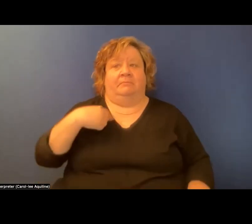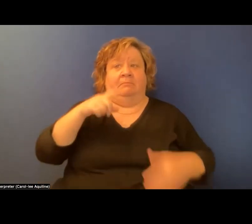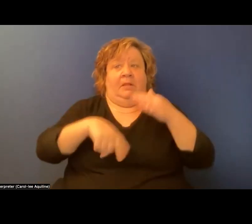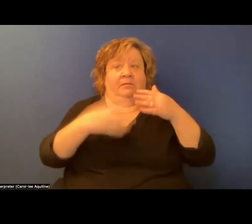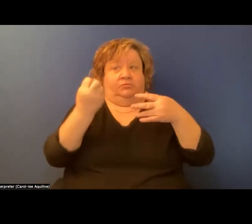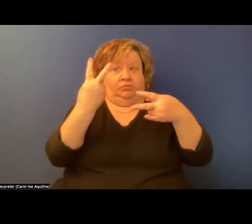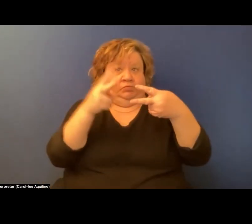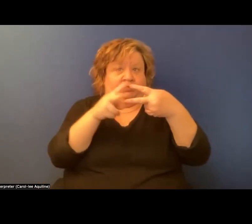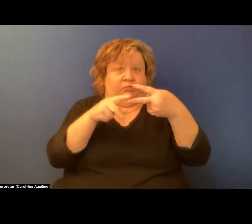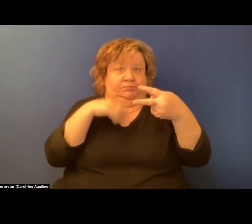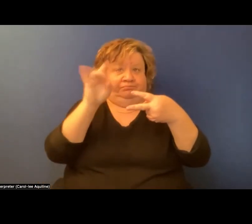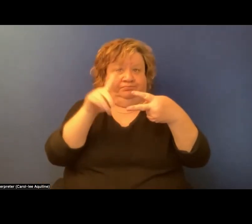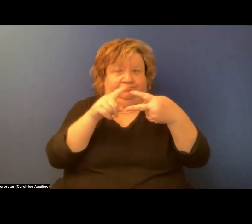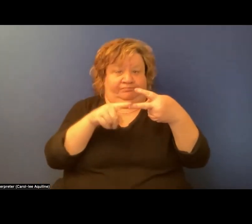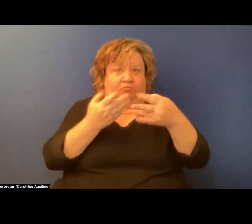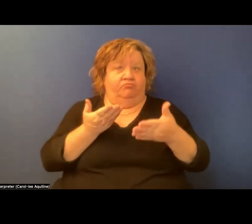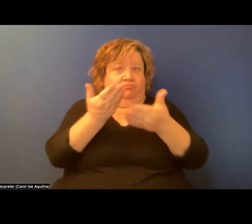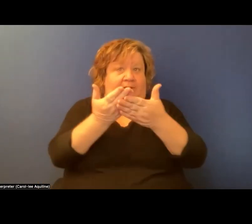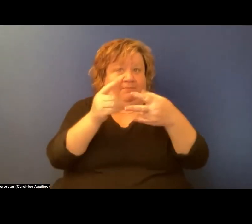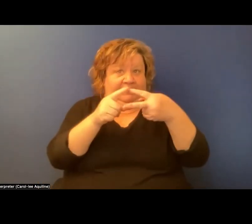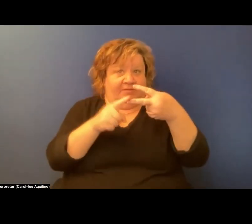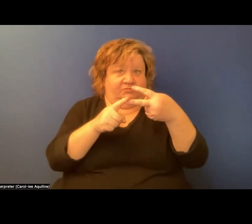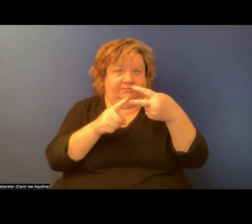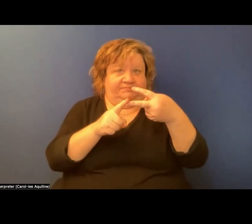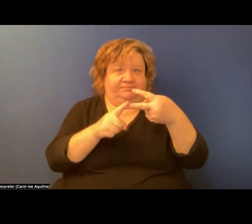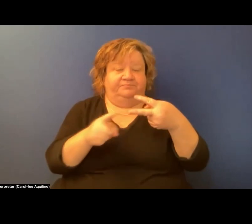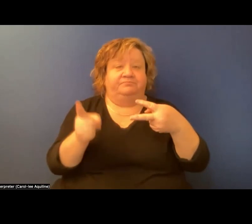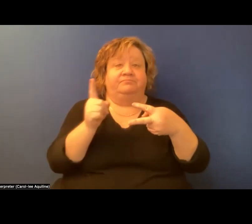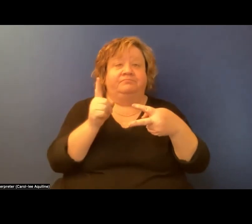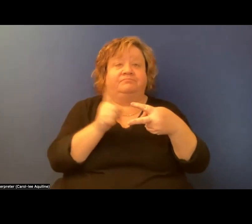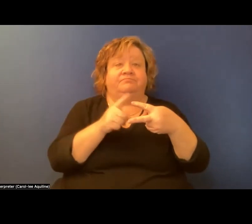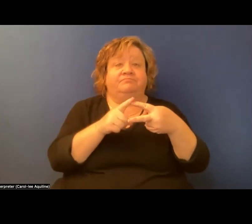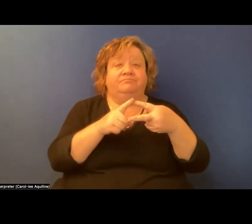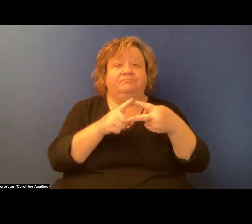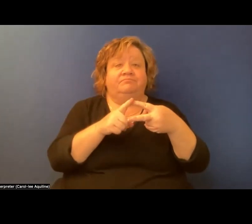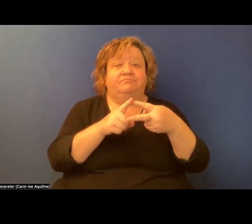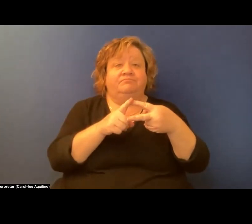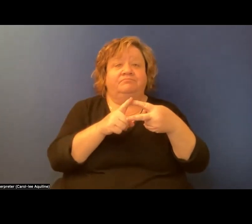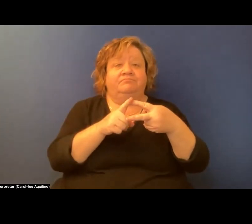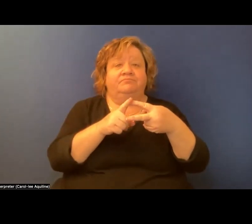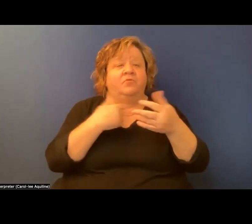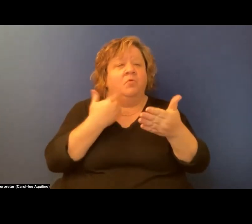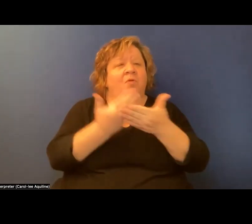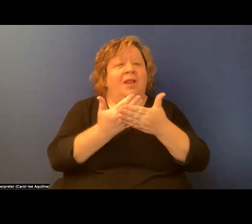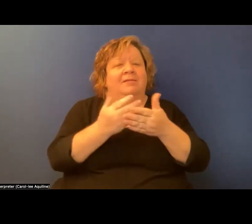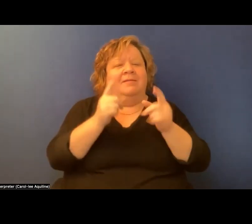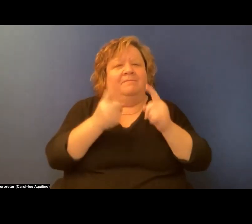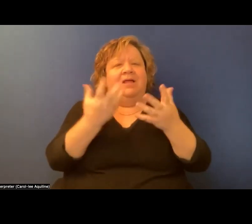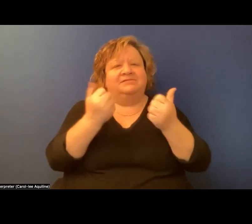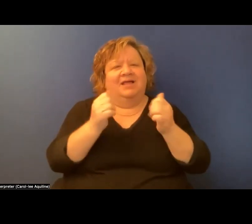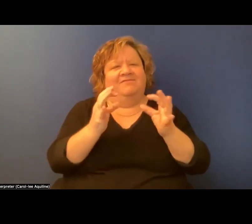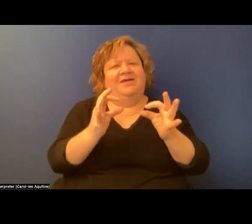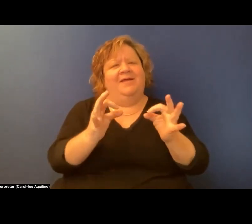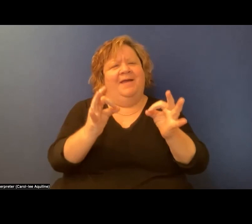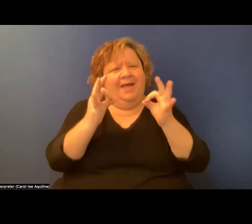a just, equitable, meaningful, safe, accessible, enabling, and intercultural